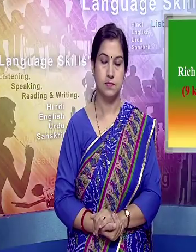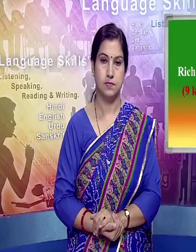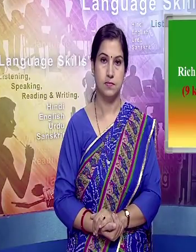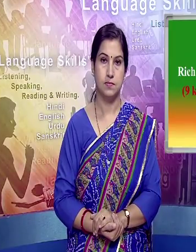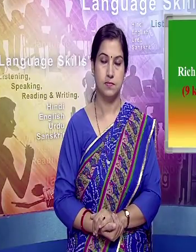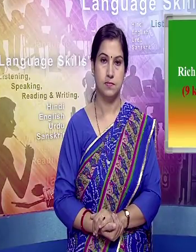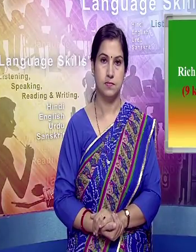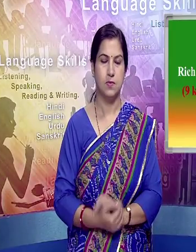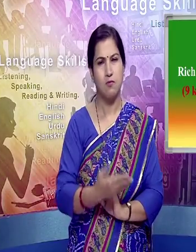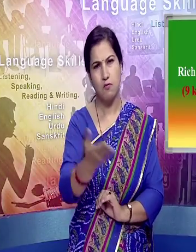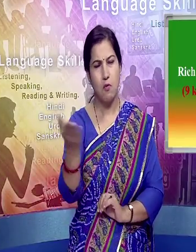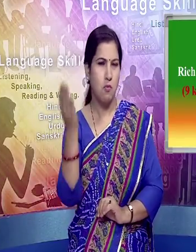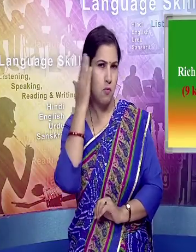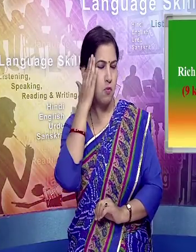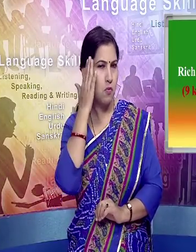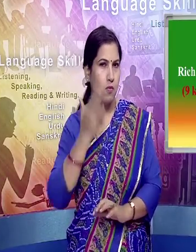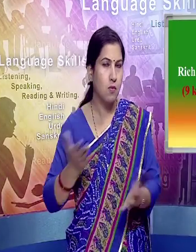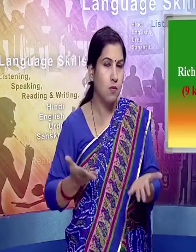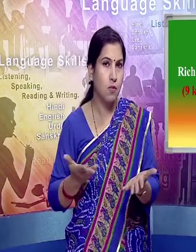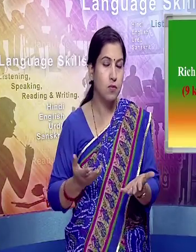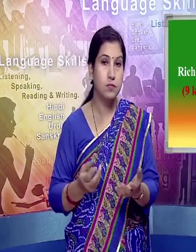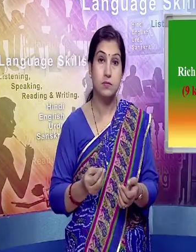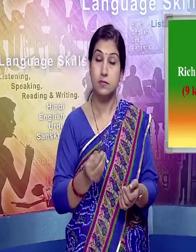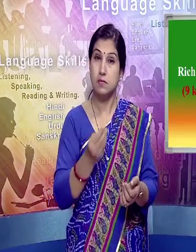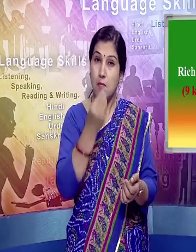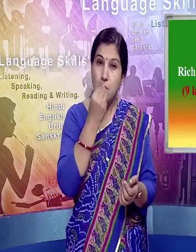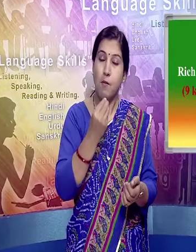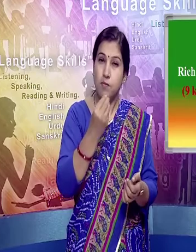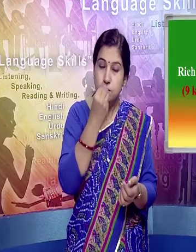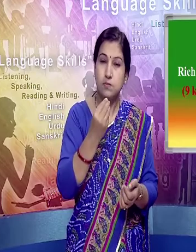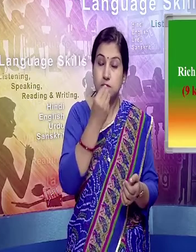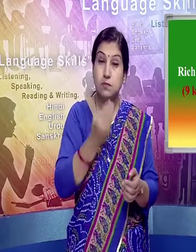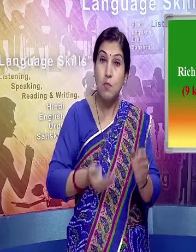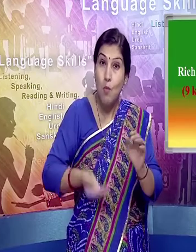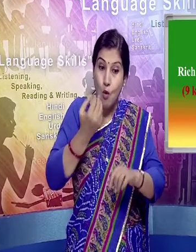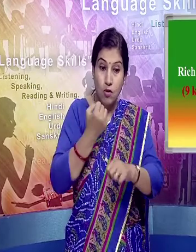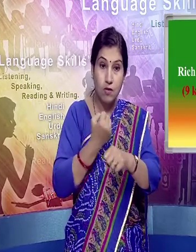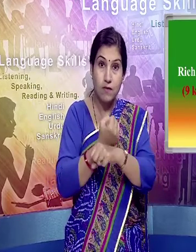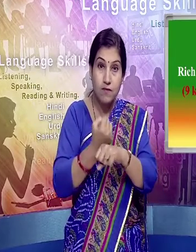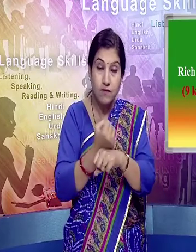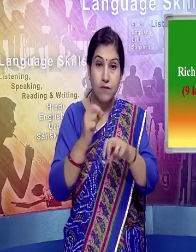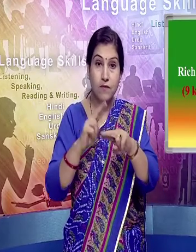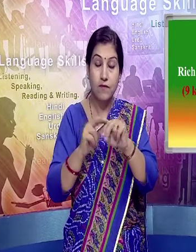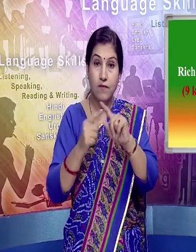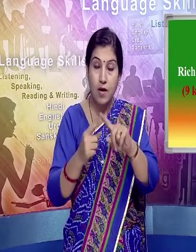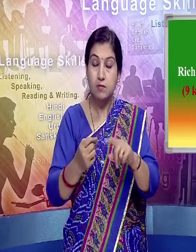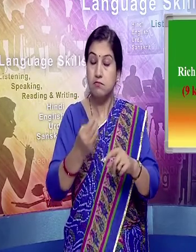We all know that eating too much fat makes one sick